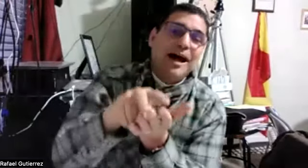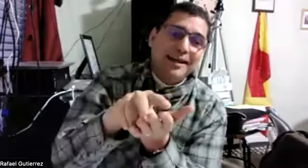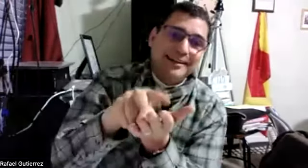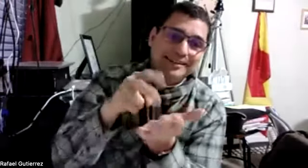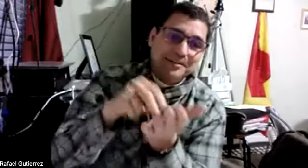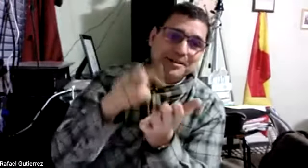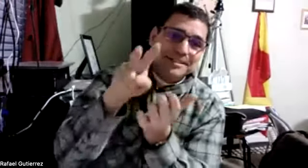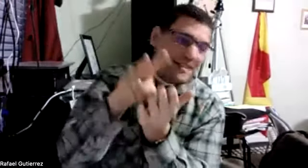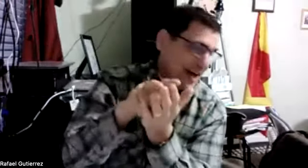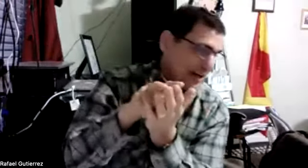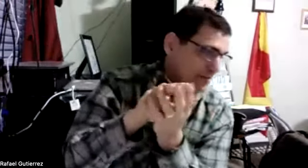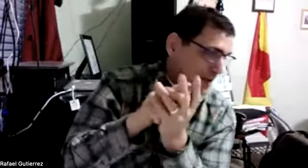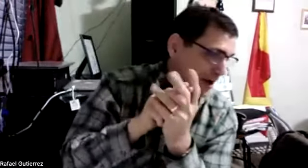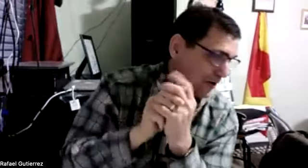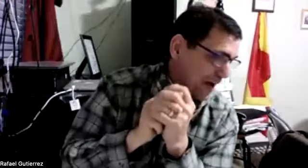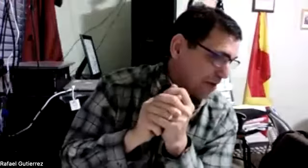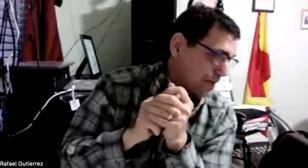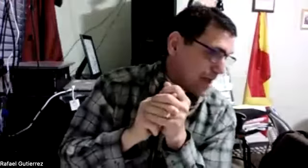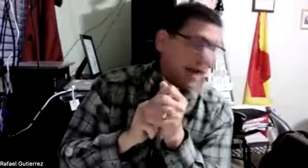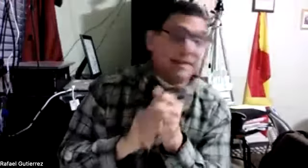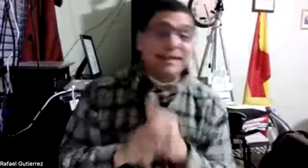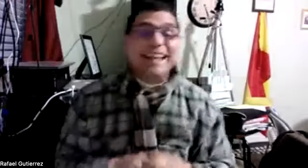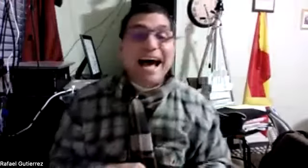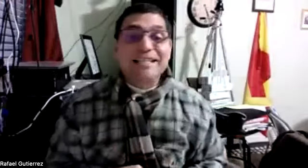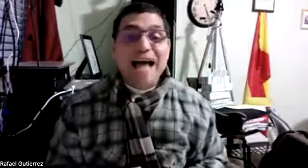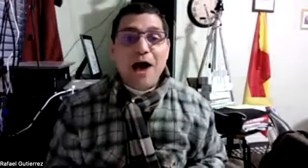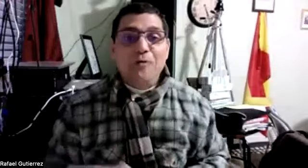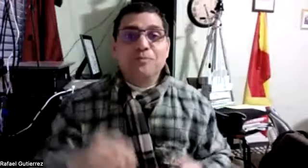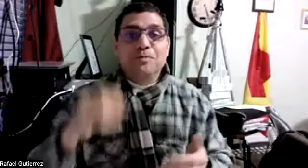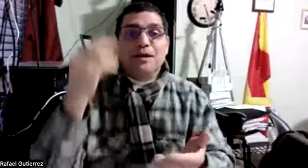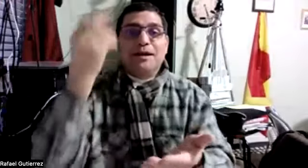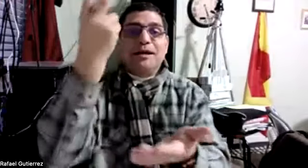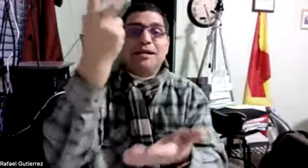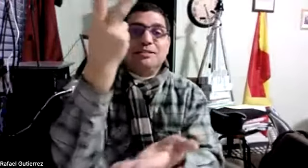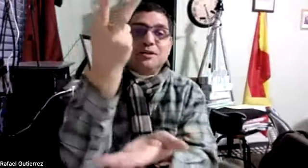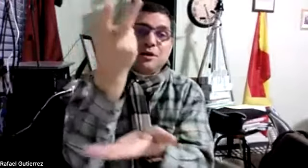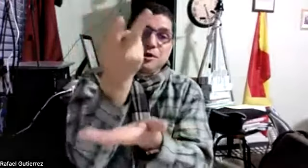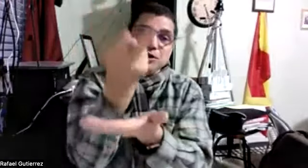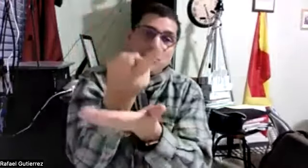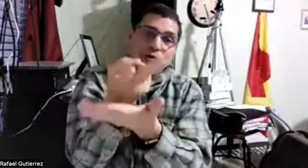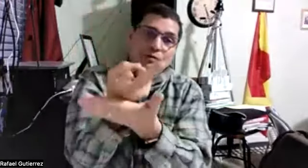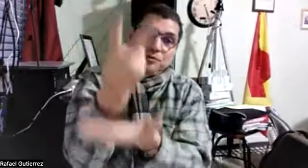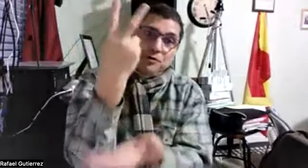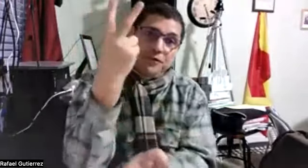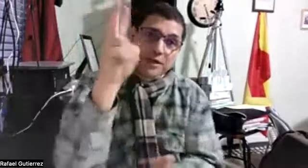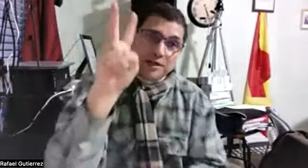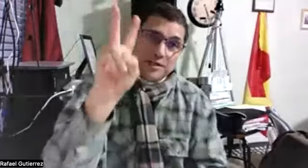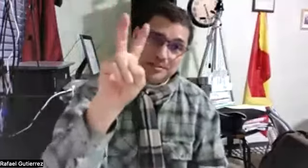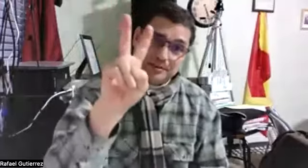slide, slide, okay? And then lie down is your two fingers,